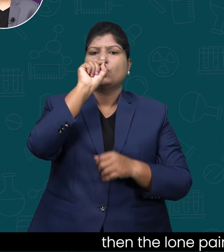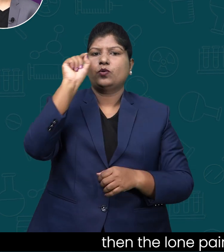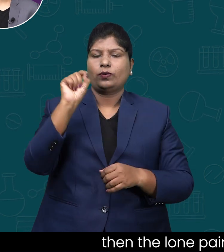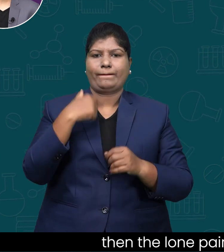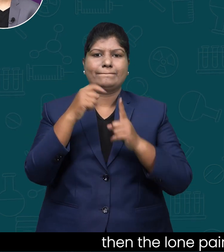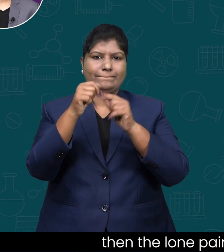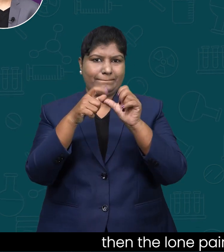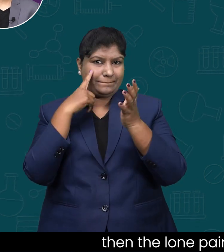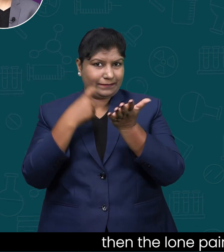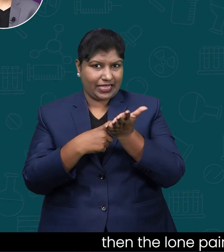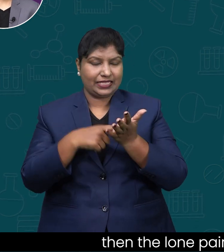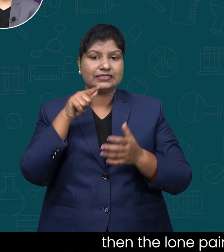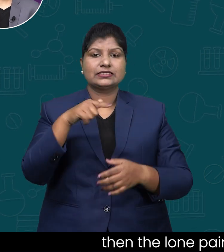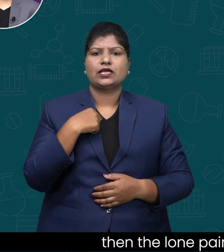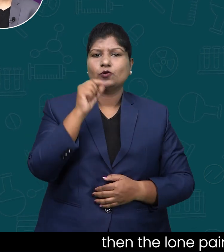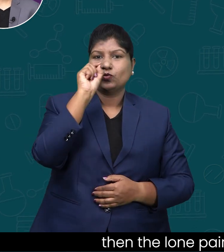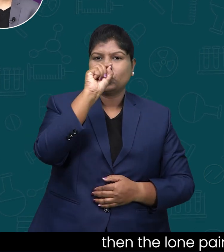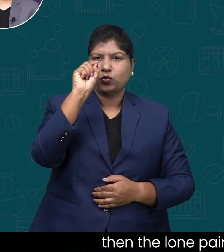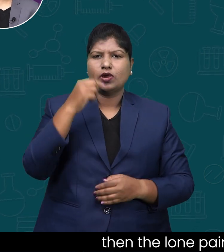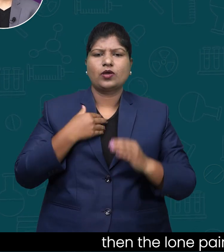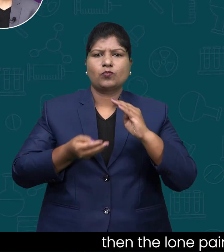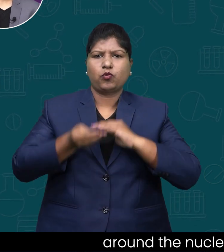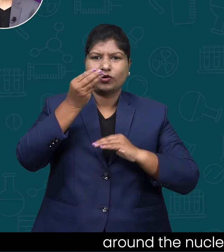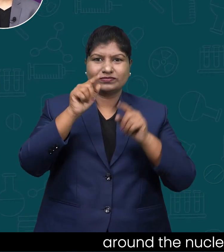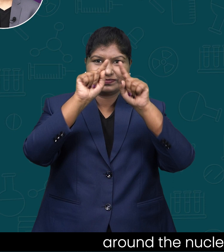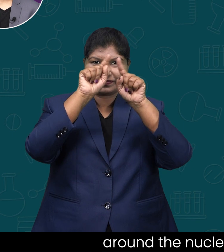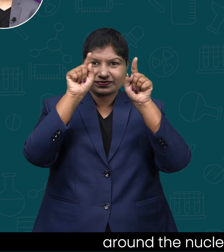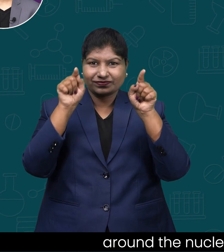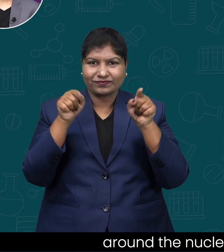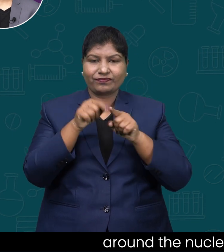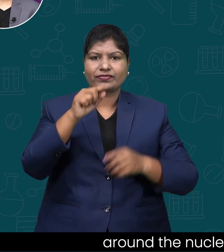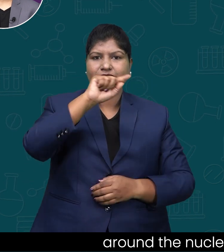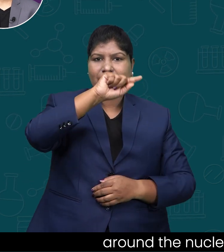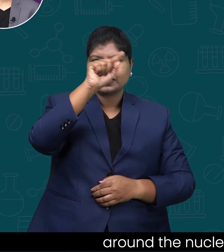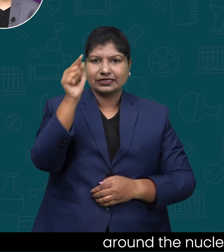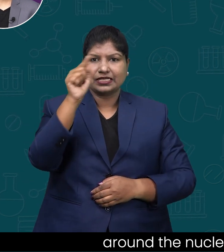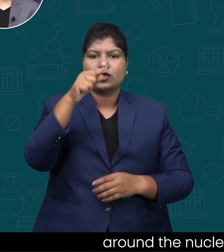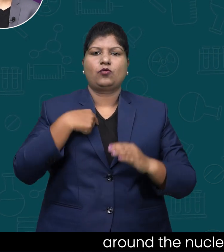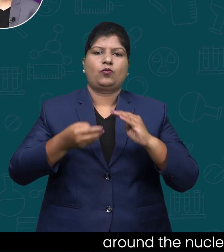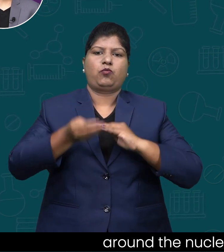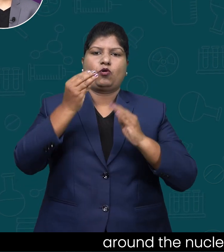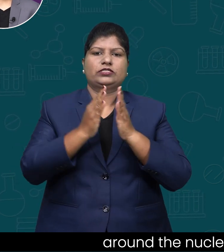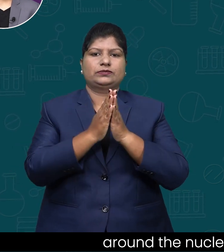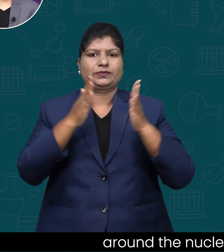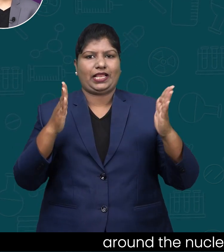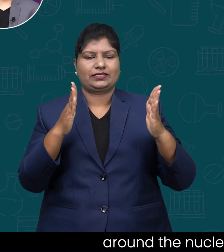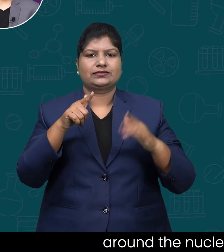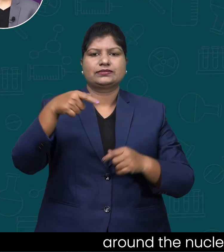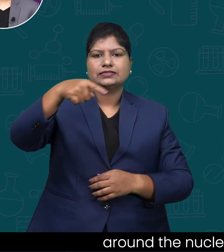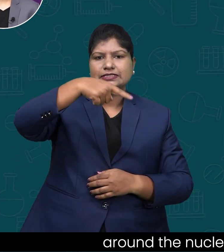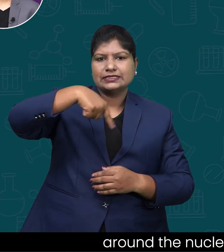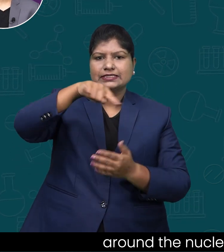then the lone pair occupies more space around the nucleus of the central atom.